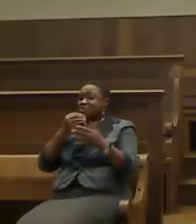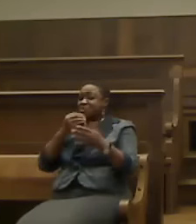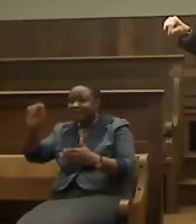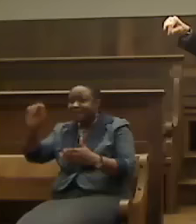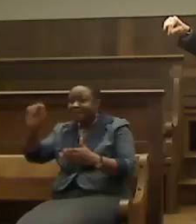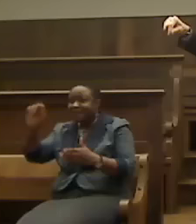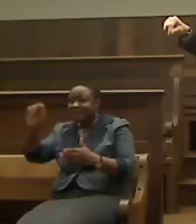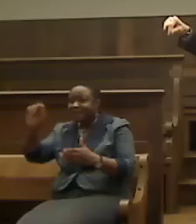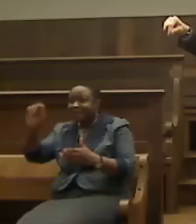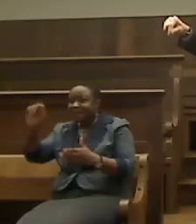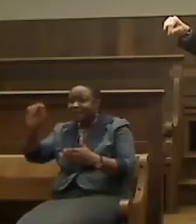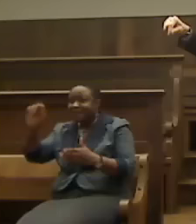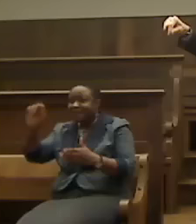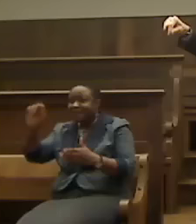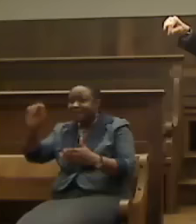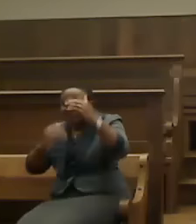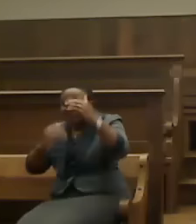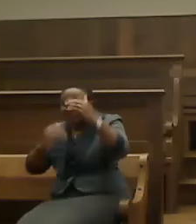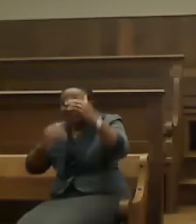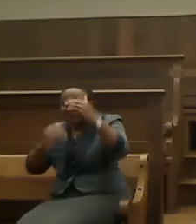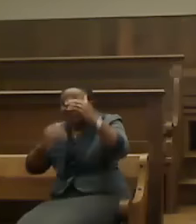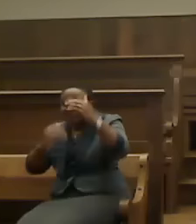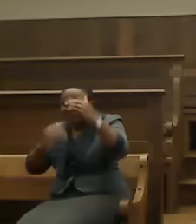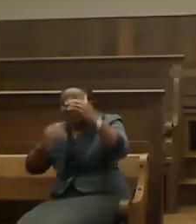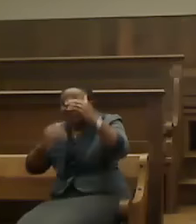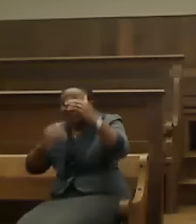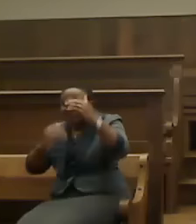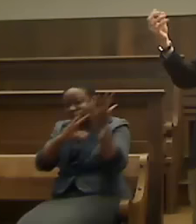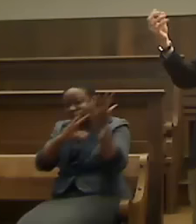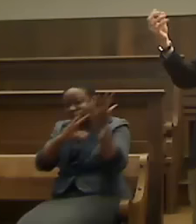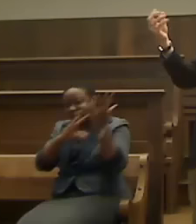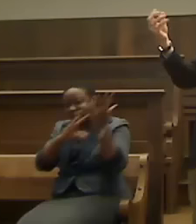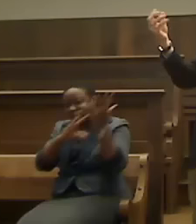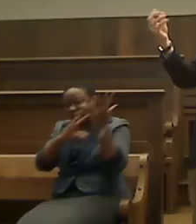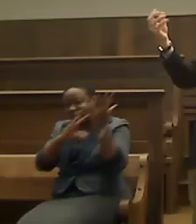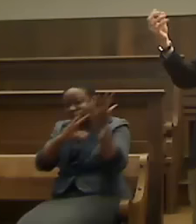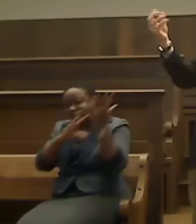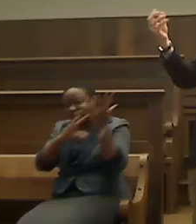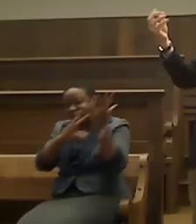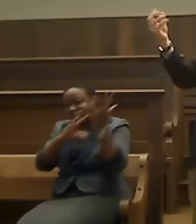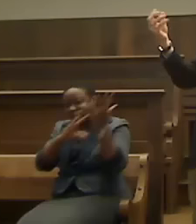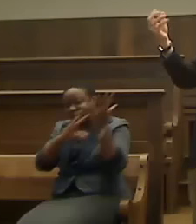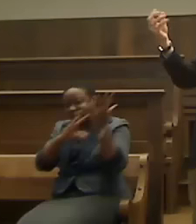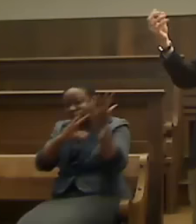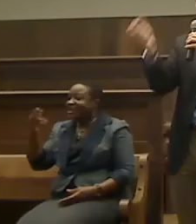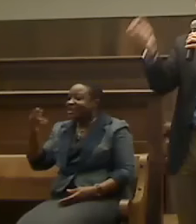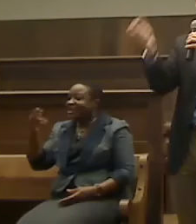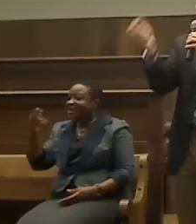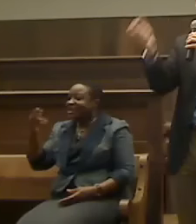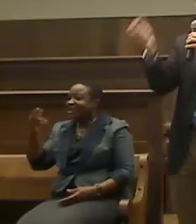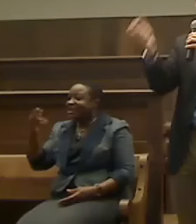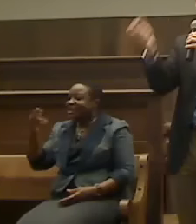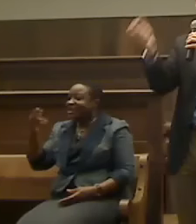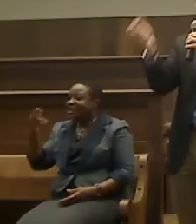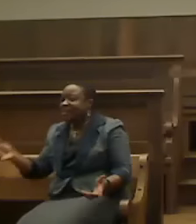when you eliminate the box foods, you eliminate the high fructose corn syrup, the soybean oil, the soy flour, all these derivatives